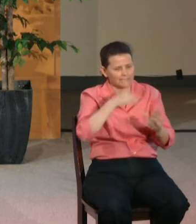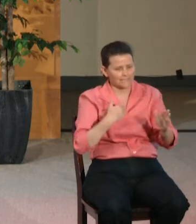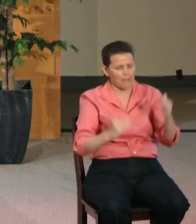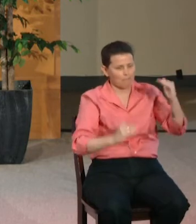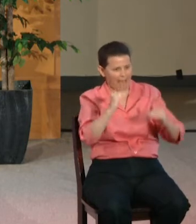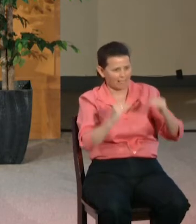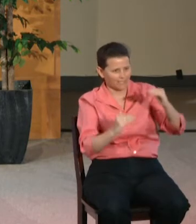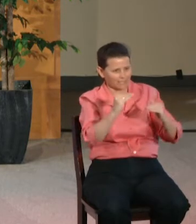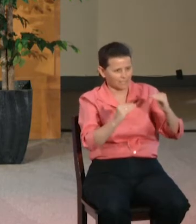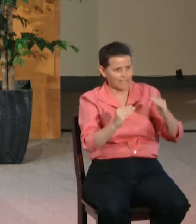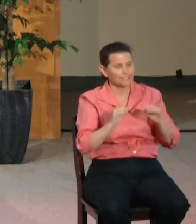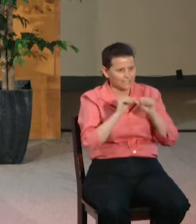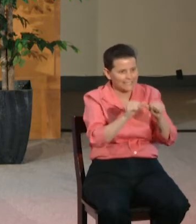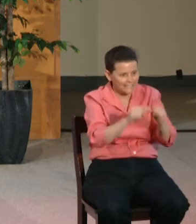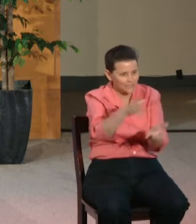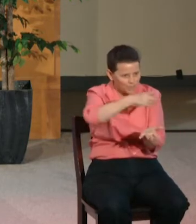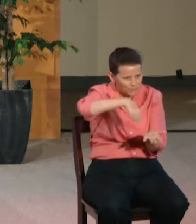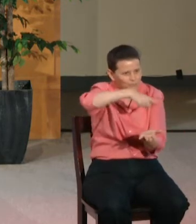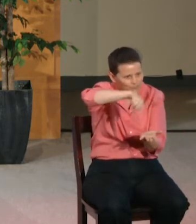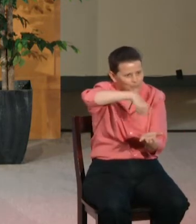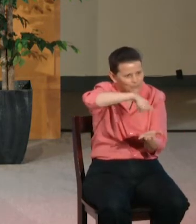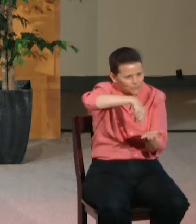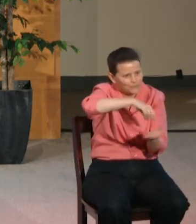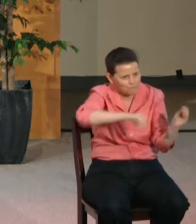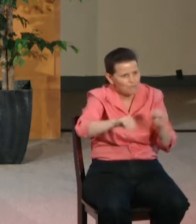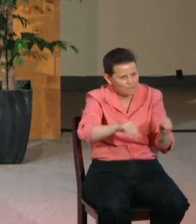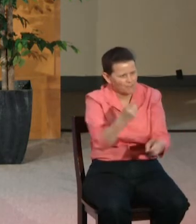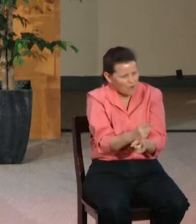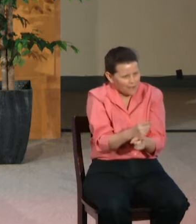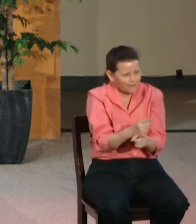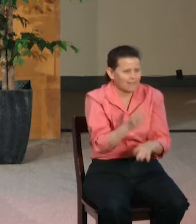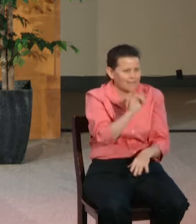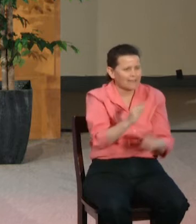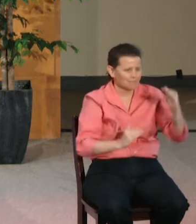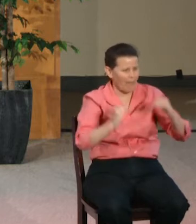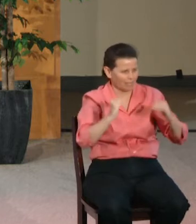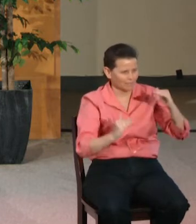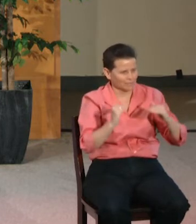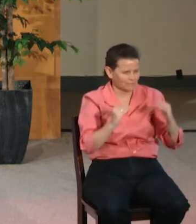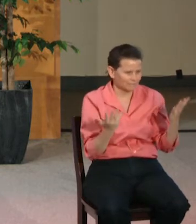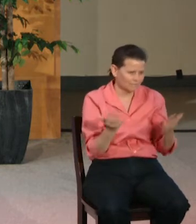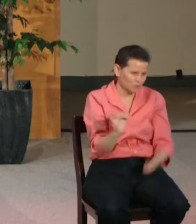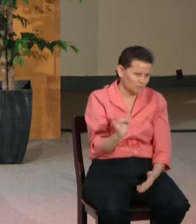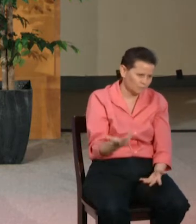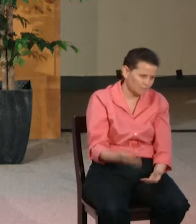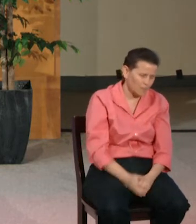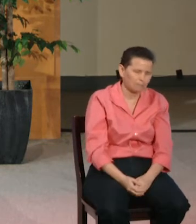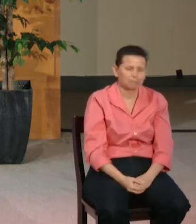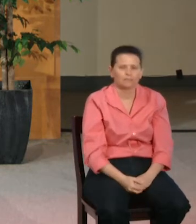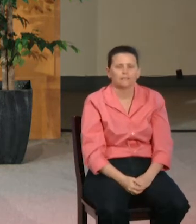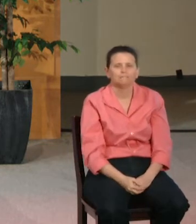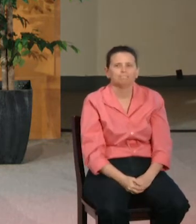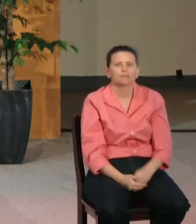John 3:16. For God so loved the world that he gave his only son, so that everyone who believes in him may not